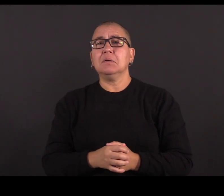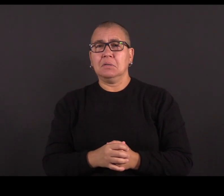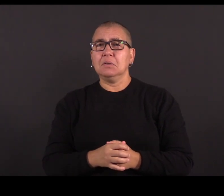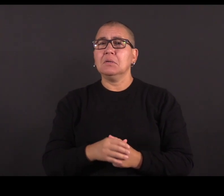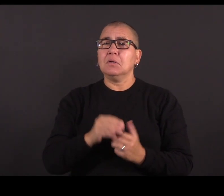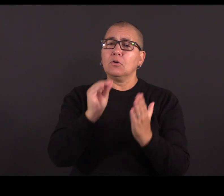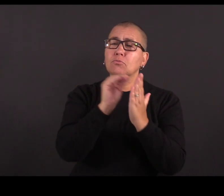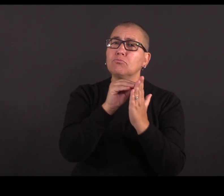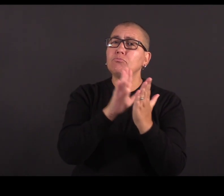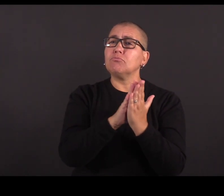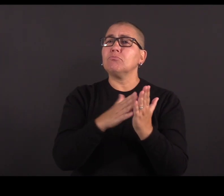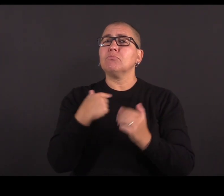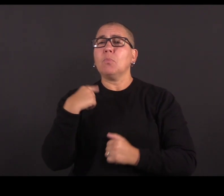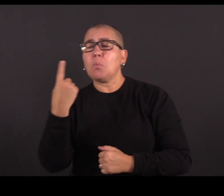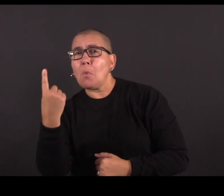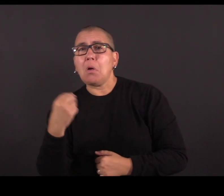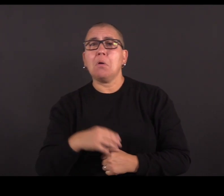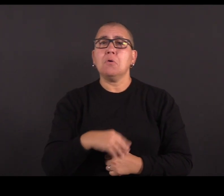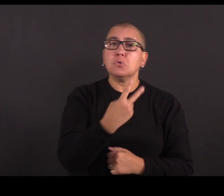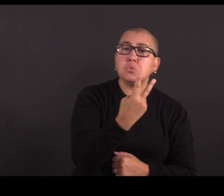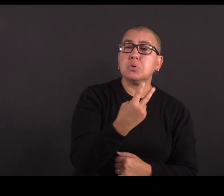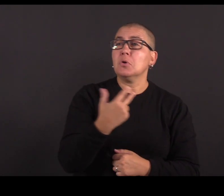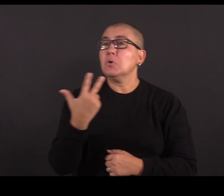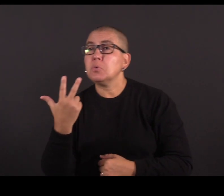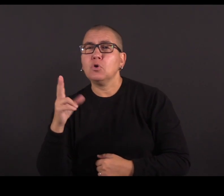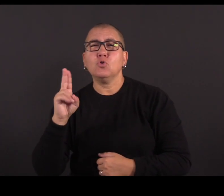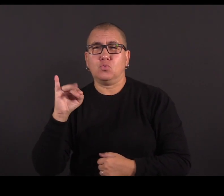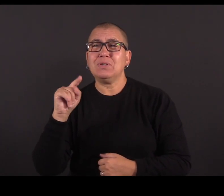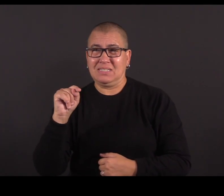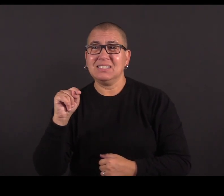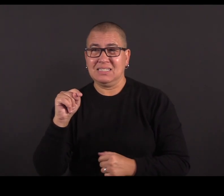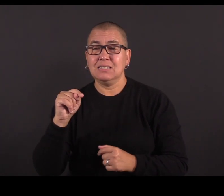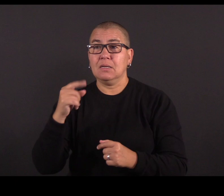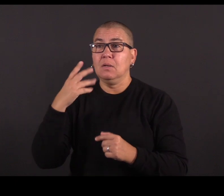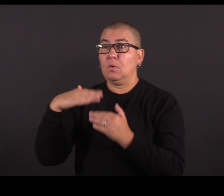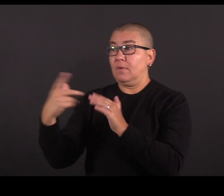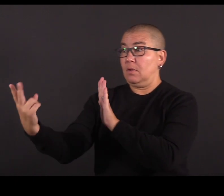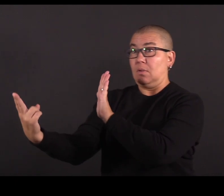owner, which are then sublet to program participants.